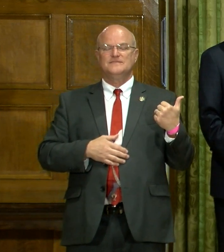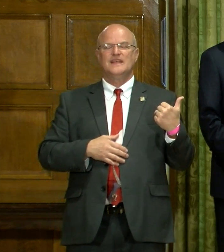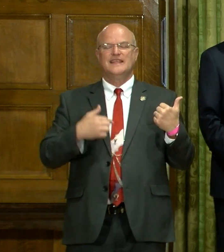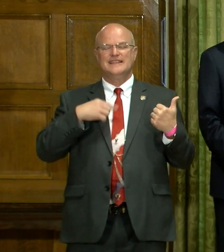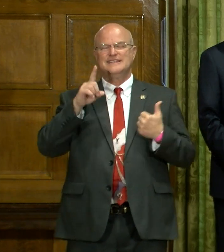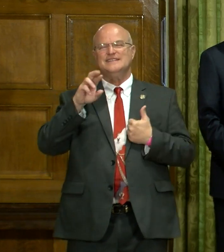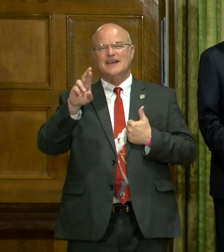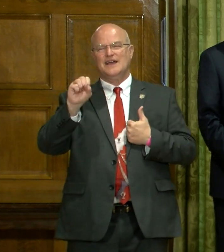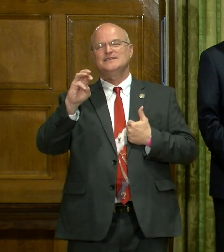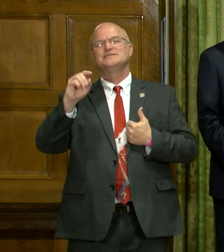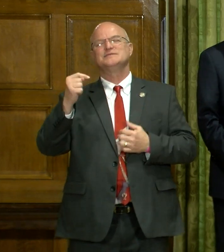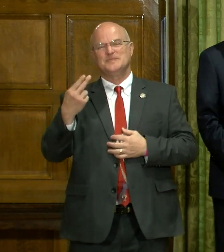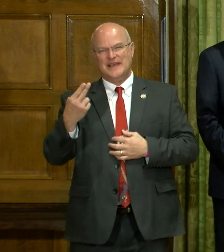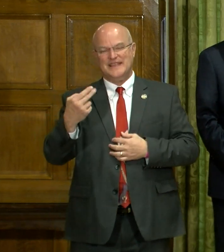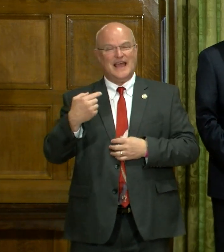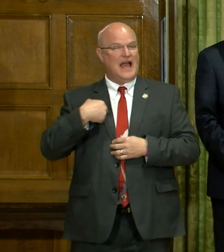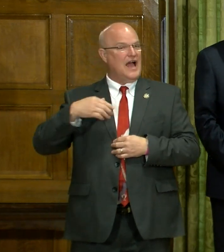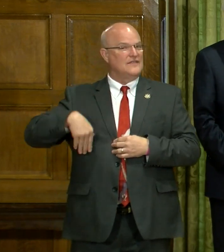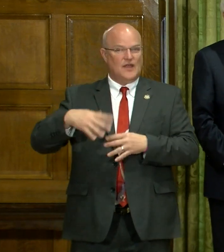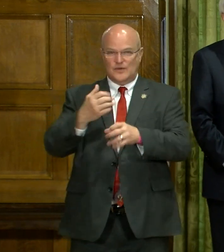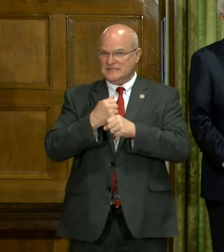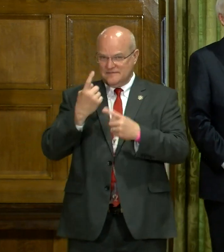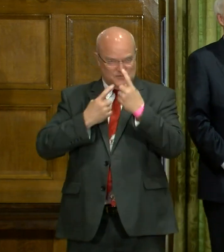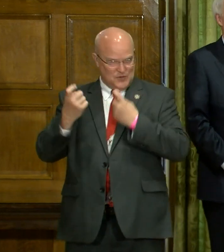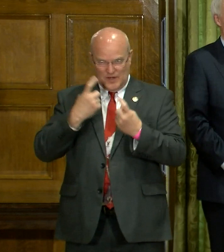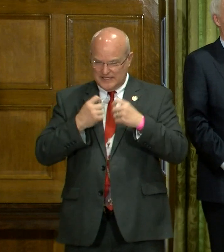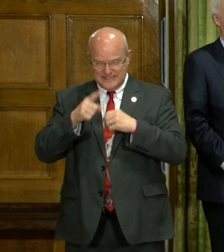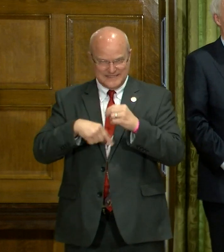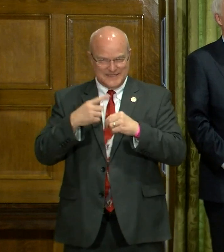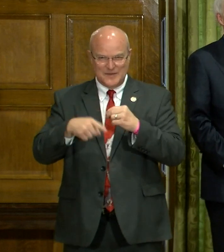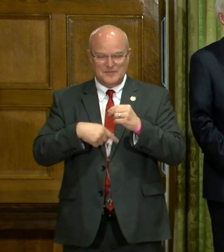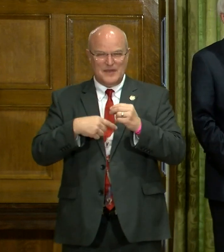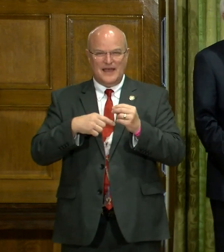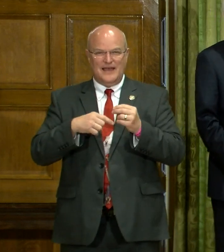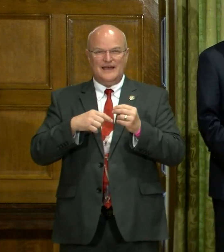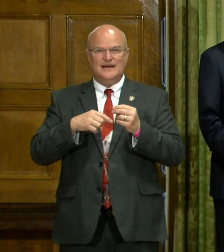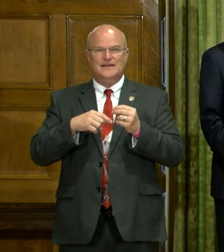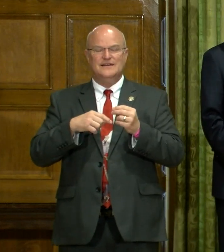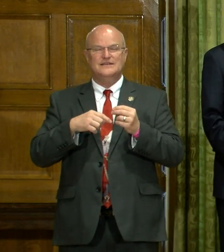This is Dr. Smith. I've not received any questions about